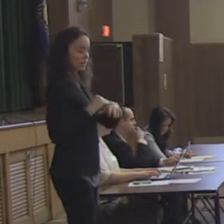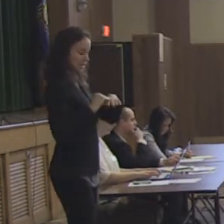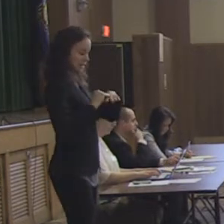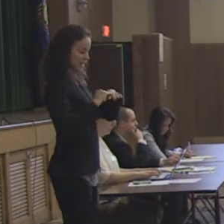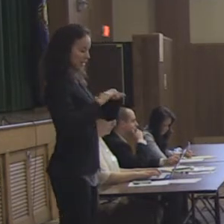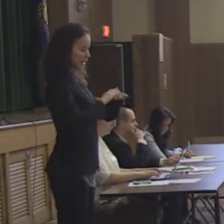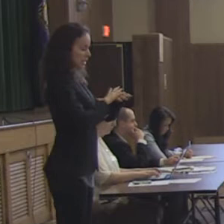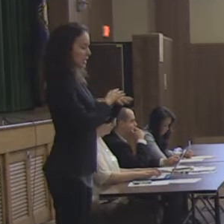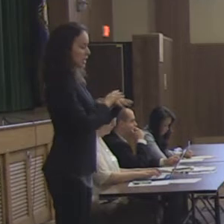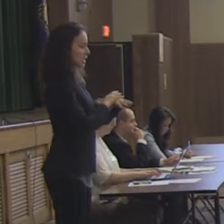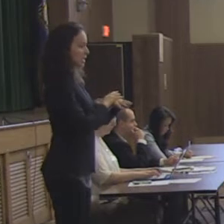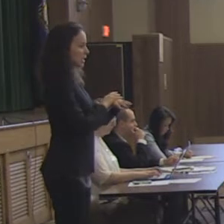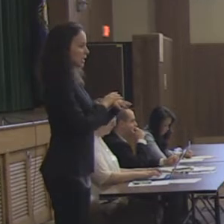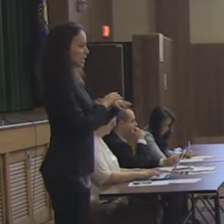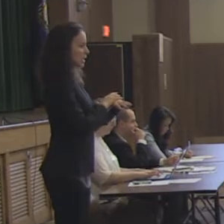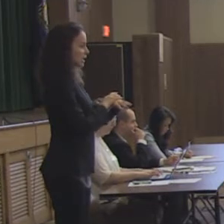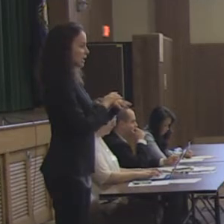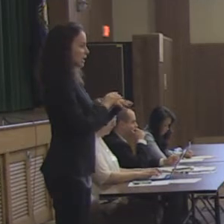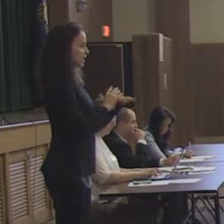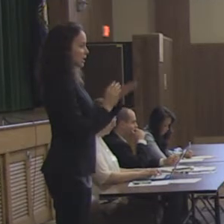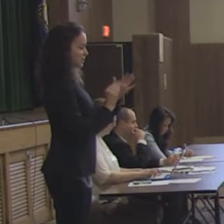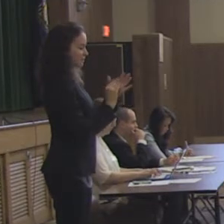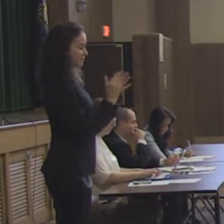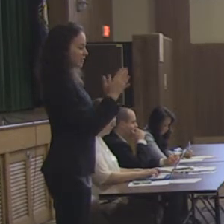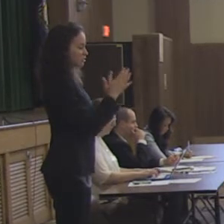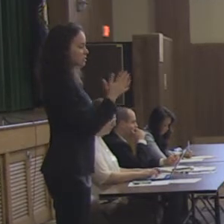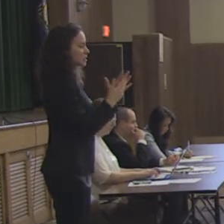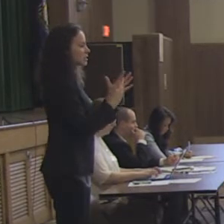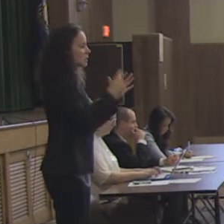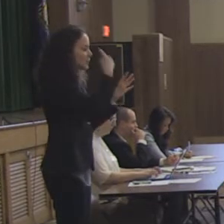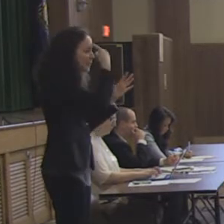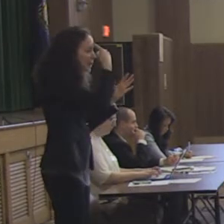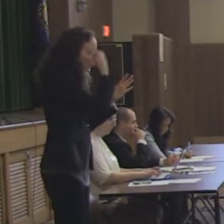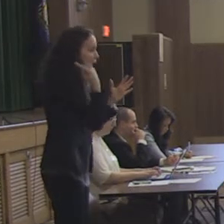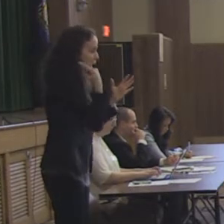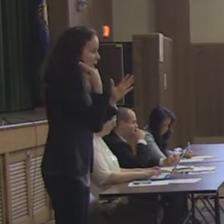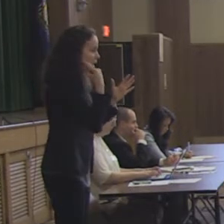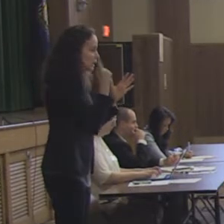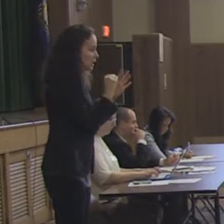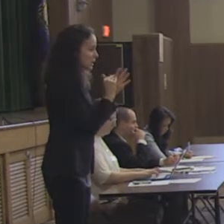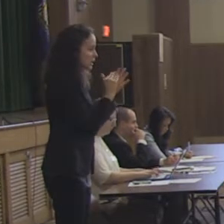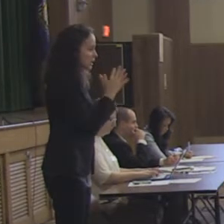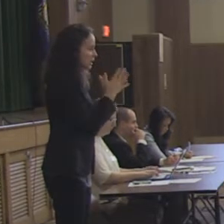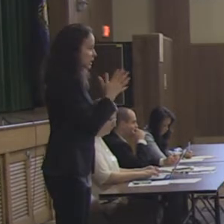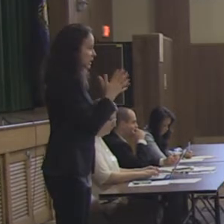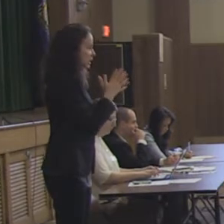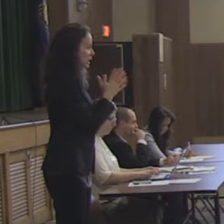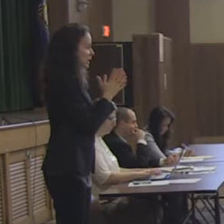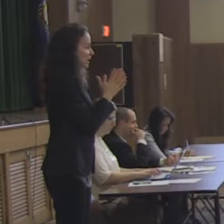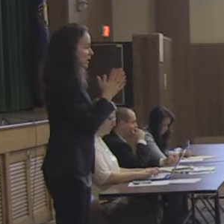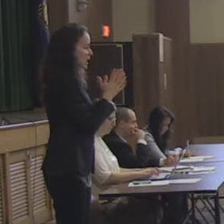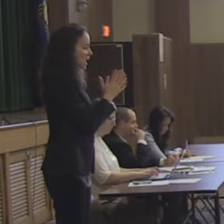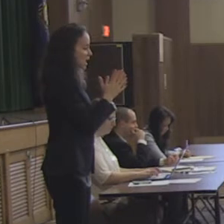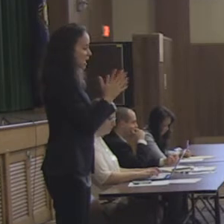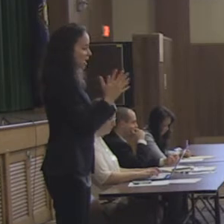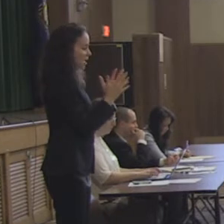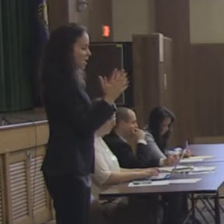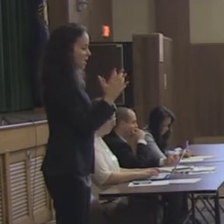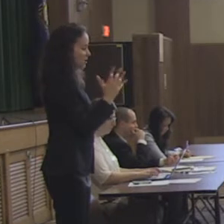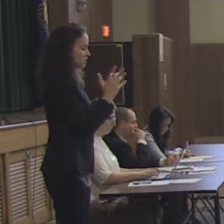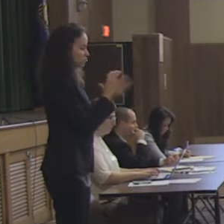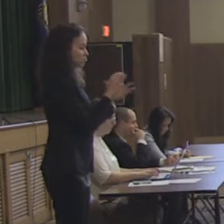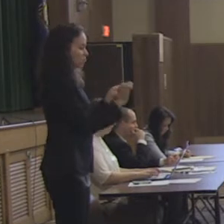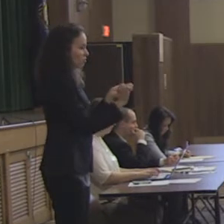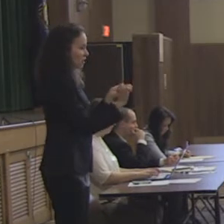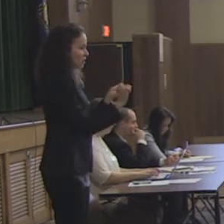into the limbs and the fingers turn black. And they turn into something that resembles a branch before